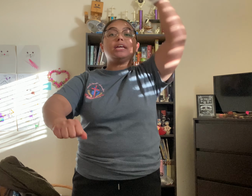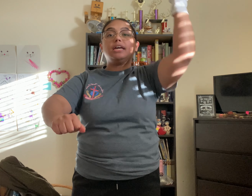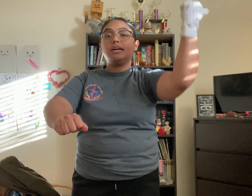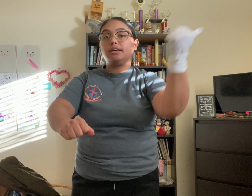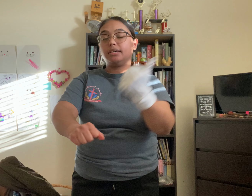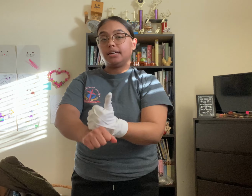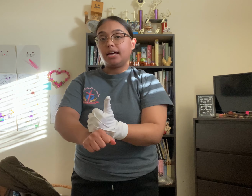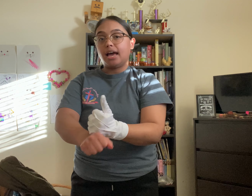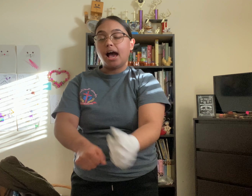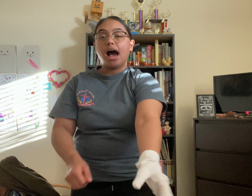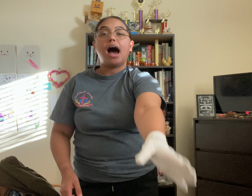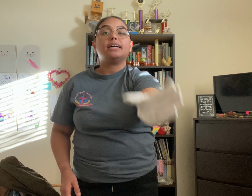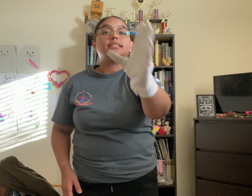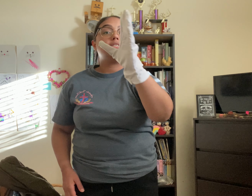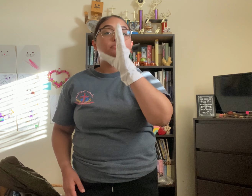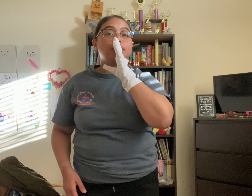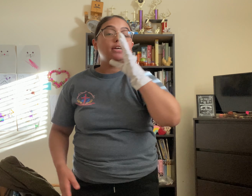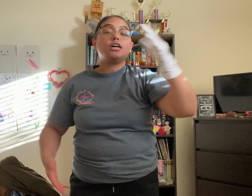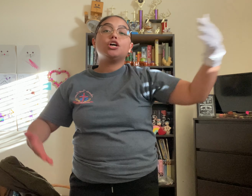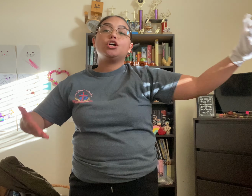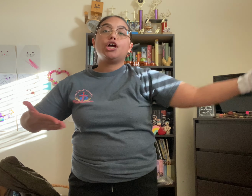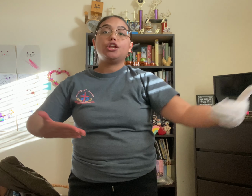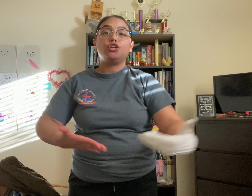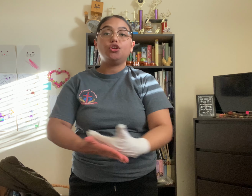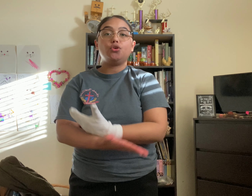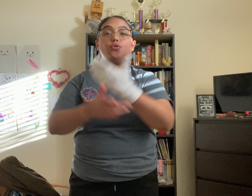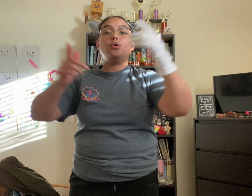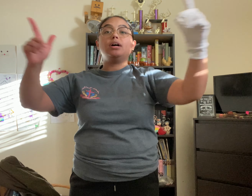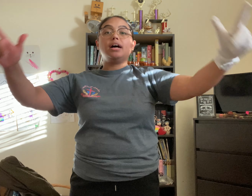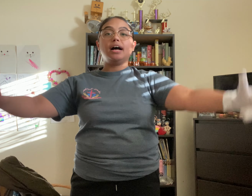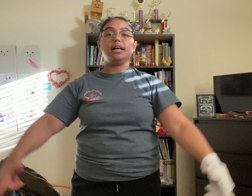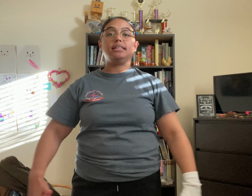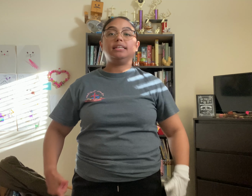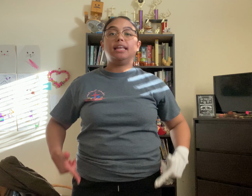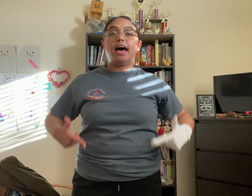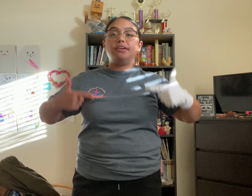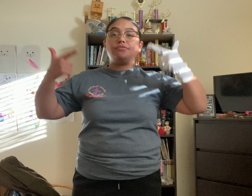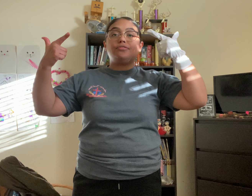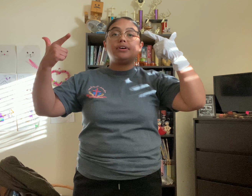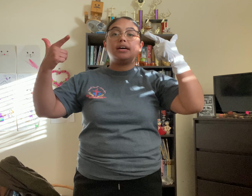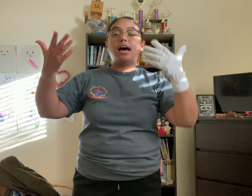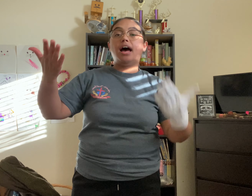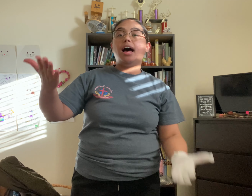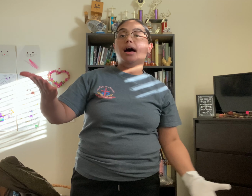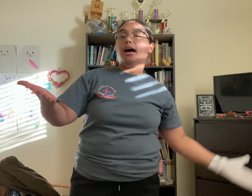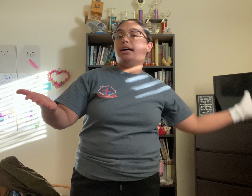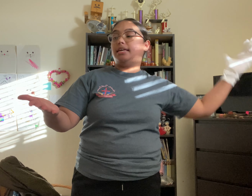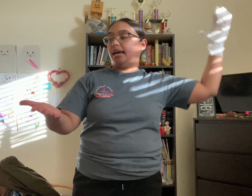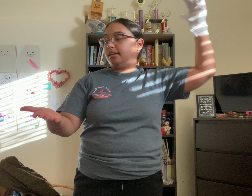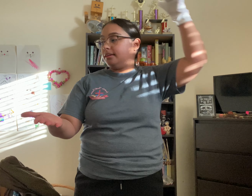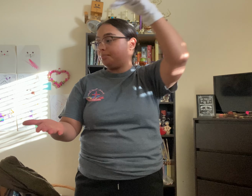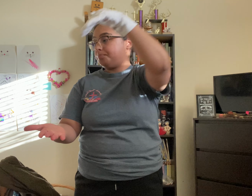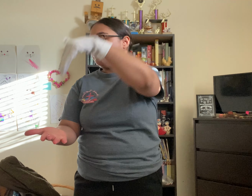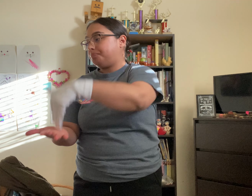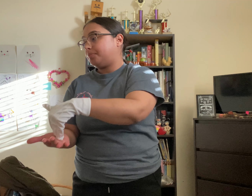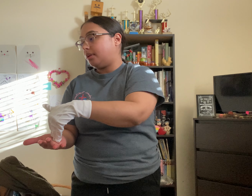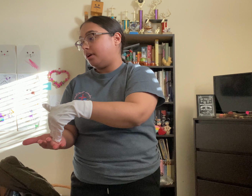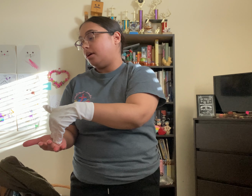authority, I speak new life again. All